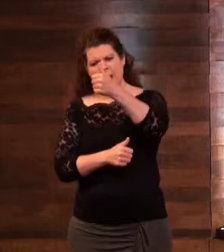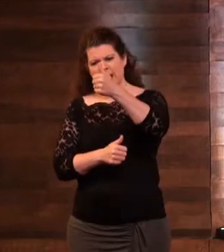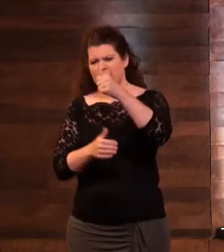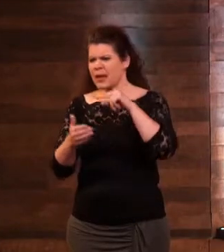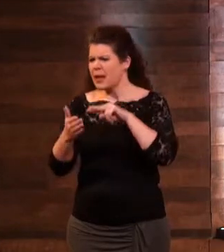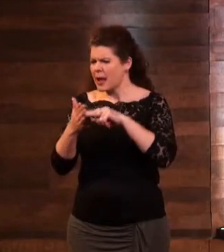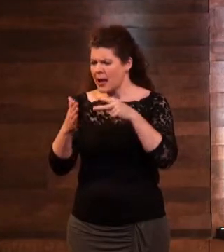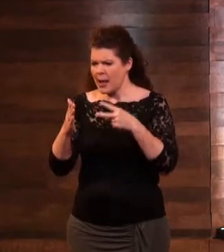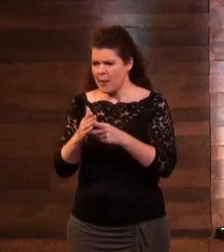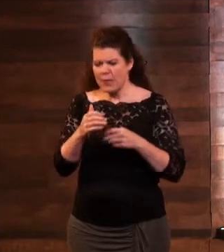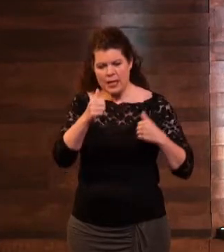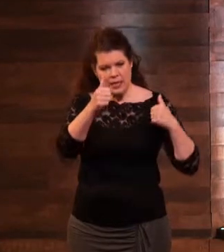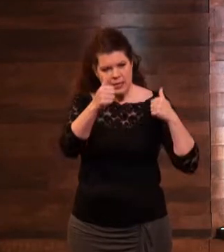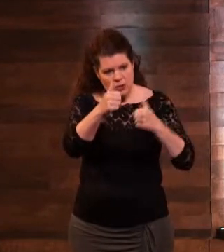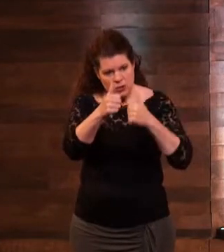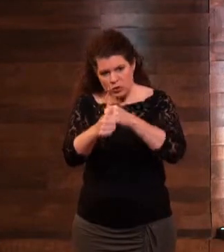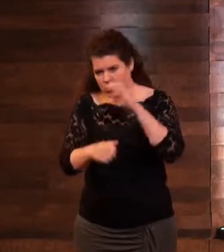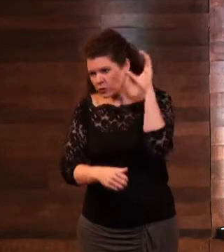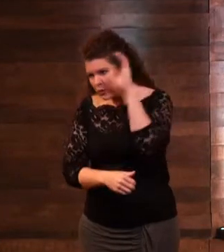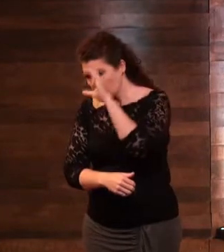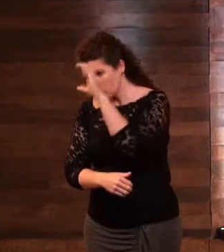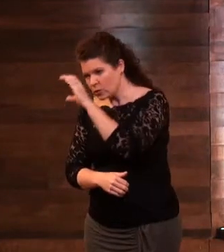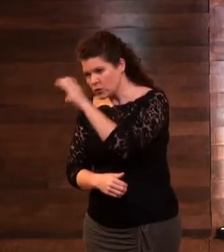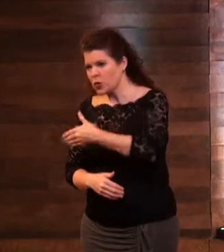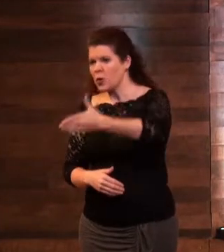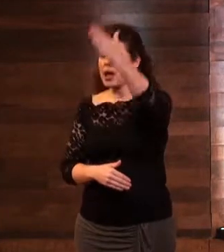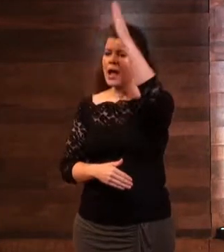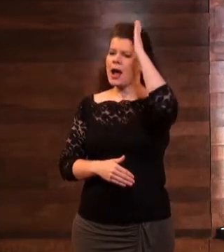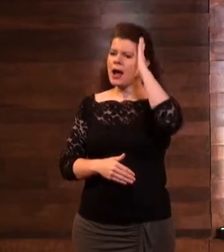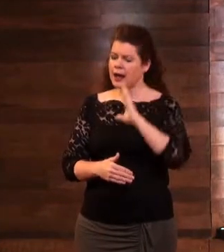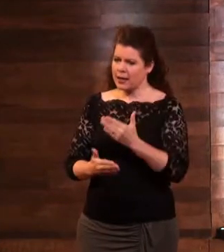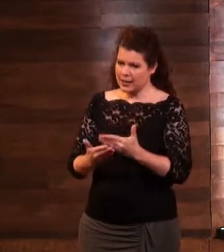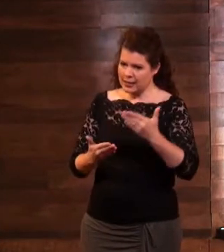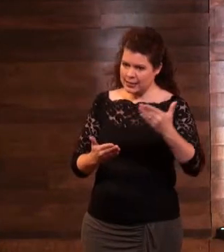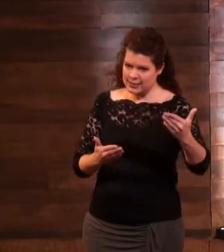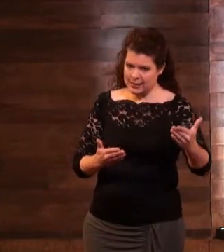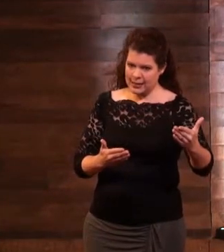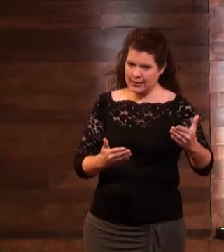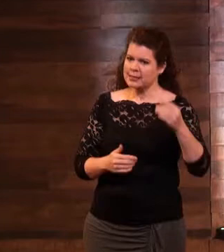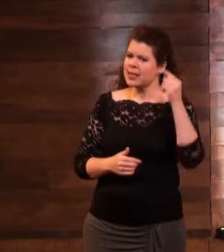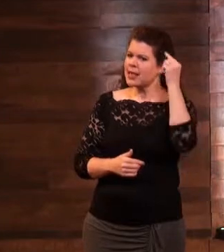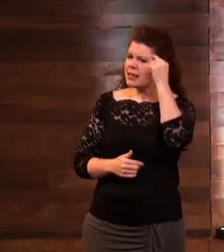a way of thinking and acting that matches the way they think and act in heaven.